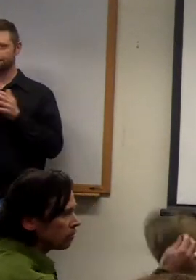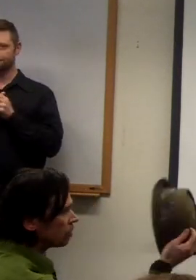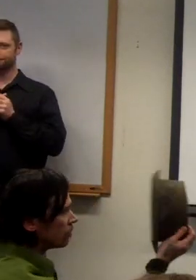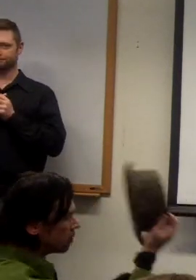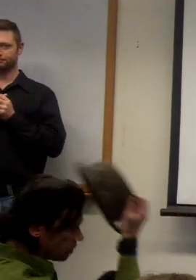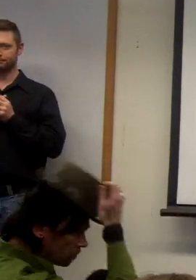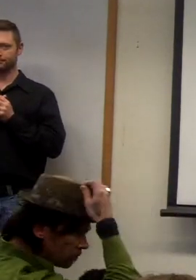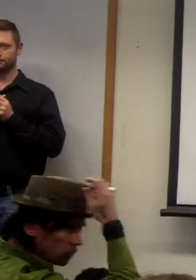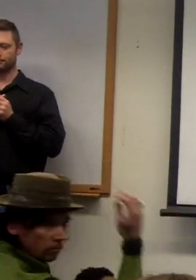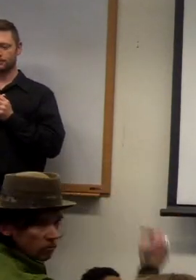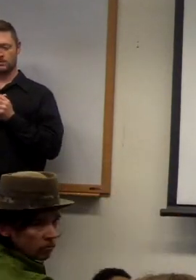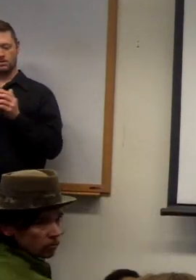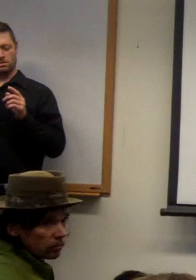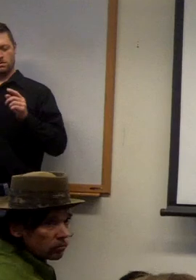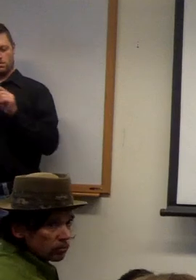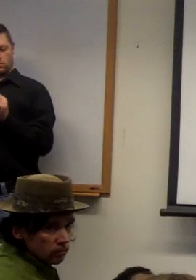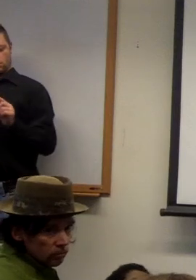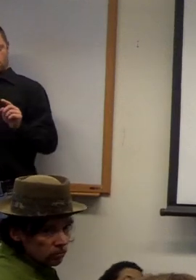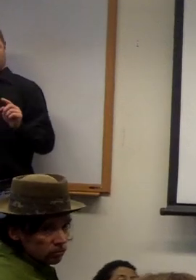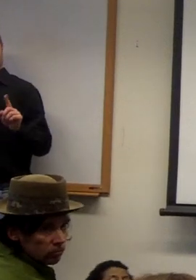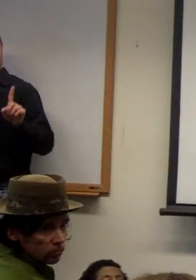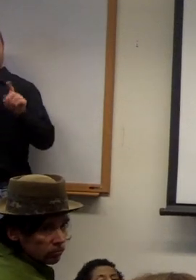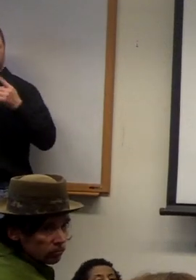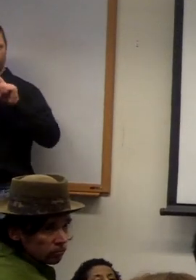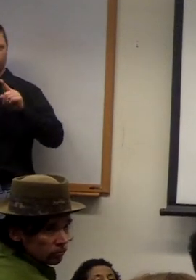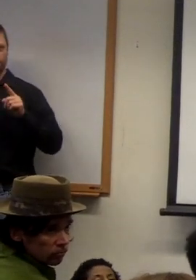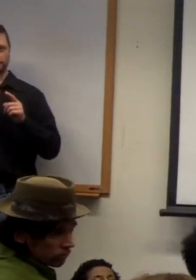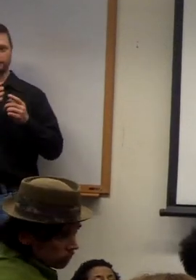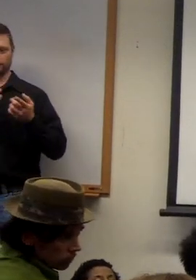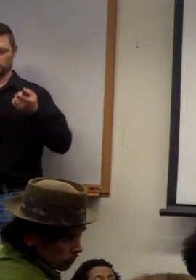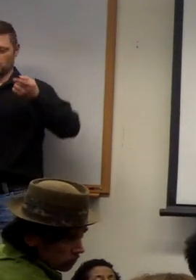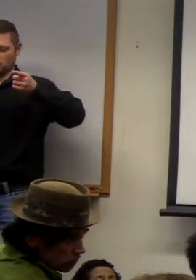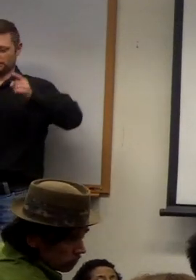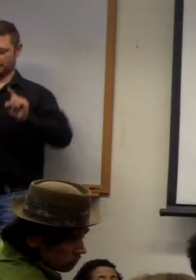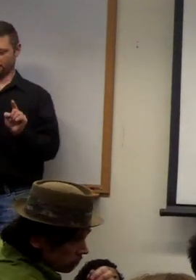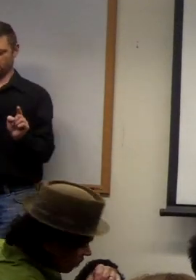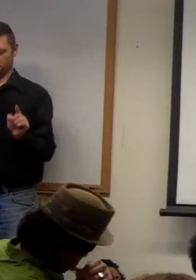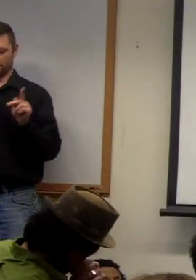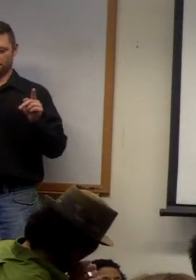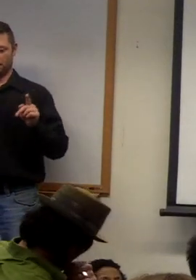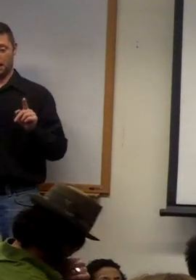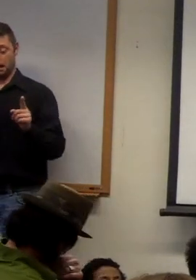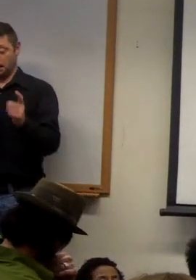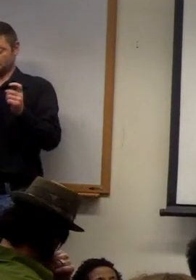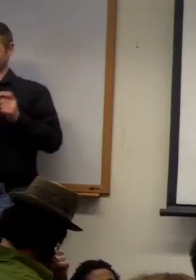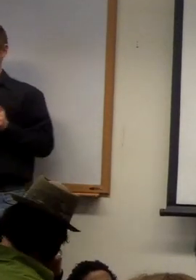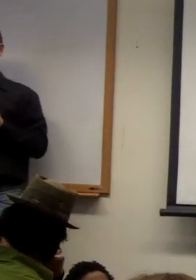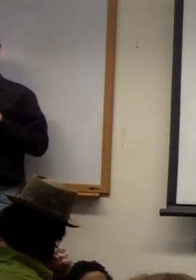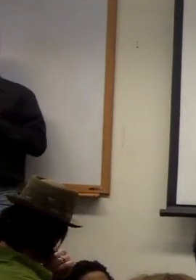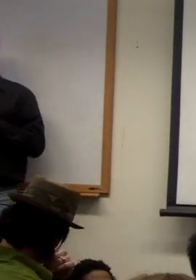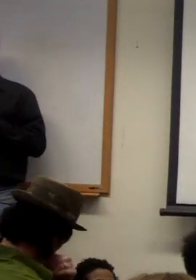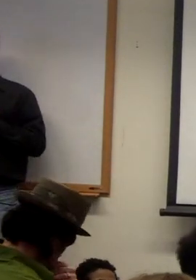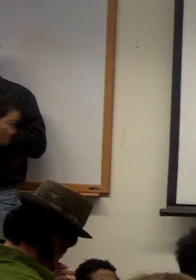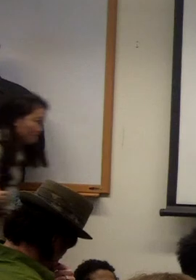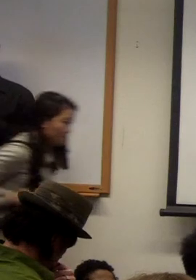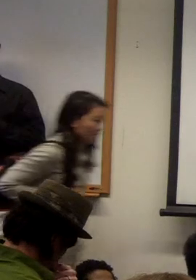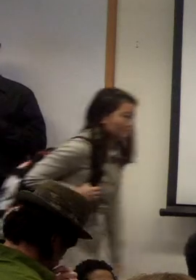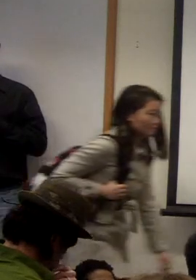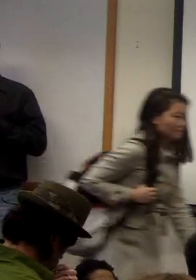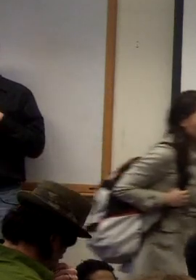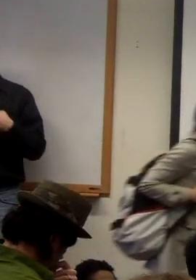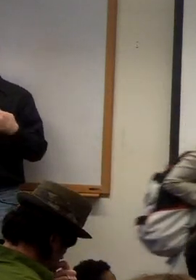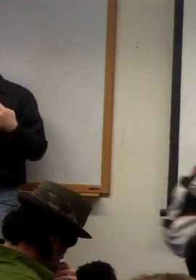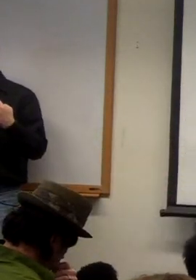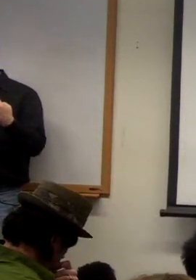about who is responsible for the state of black people. That is the question that I ask myself all the time. Who is, and I